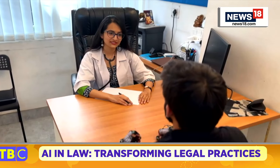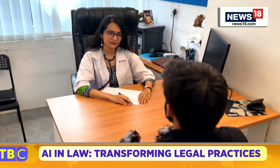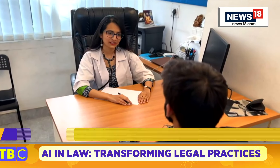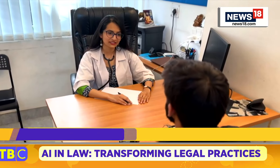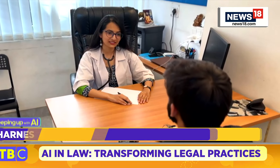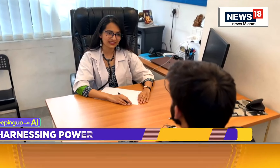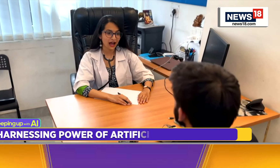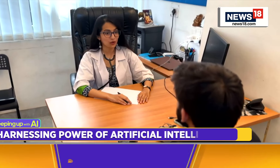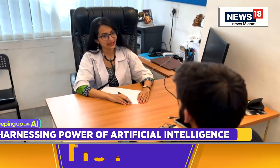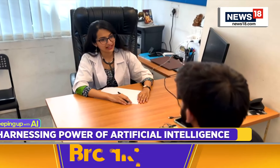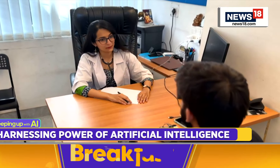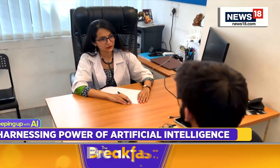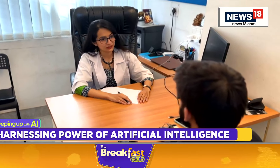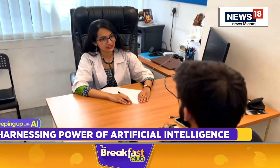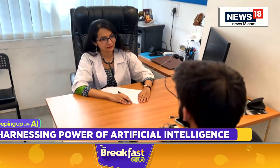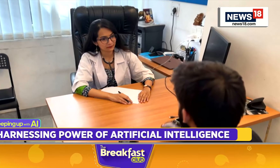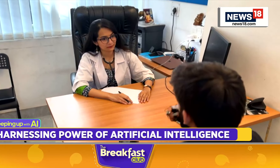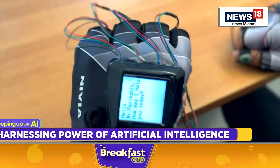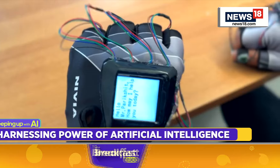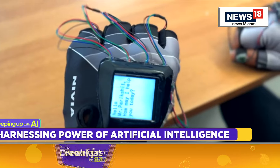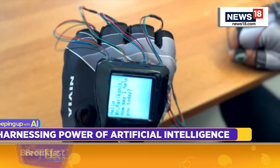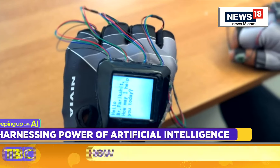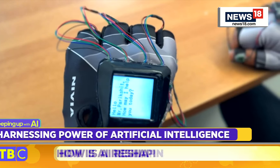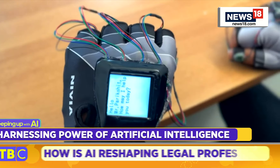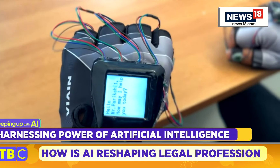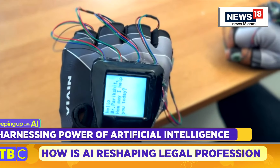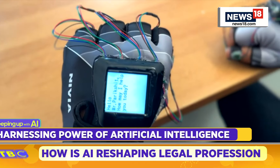Hello, Mr. Parikshit. How may I help you today?